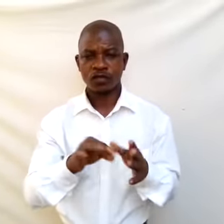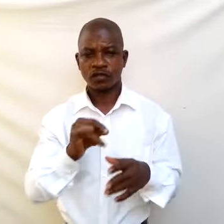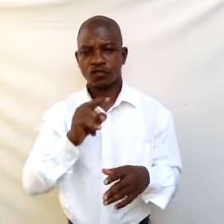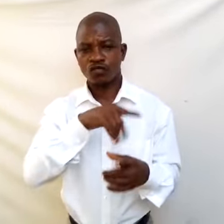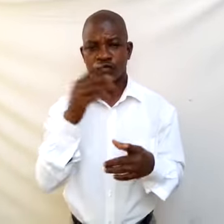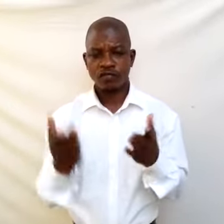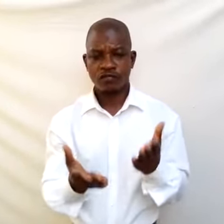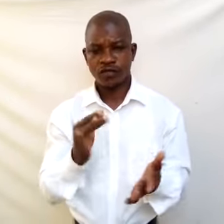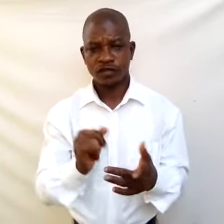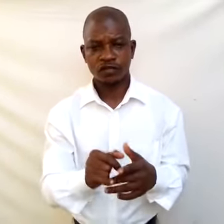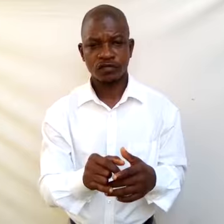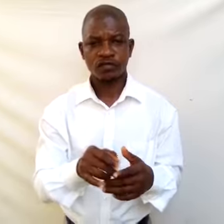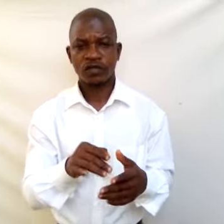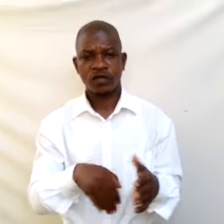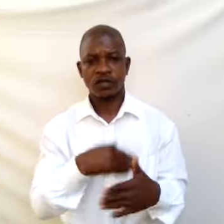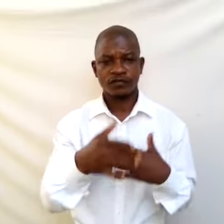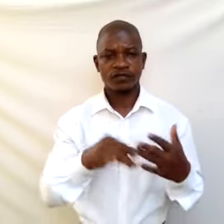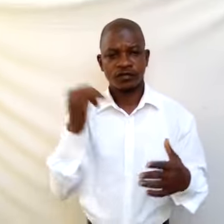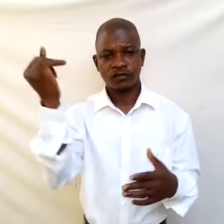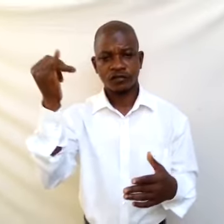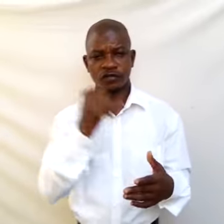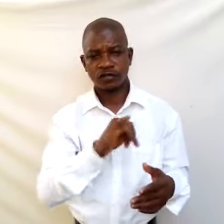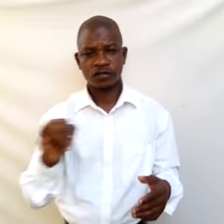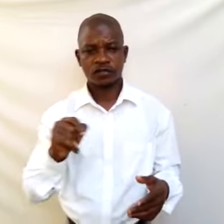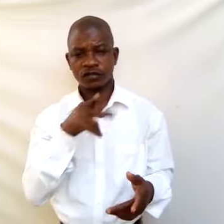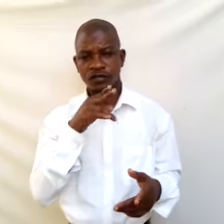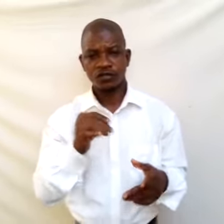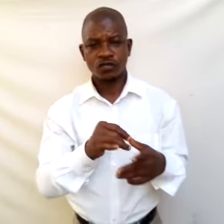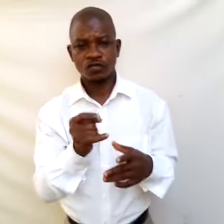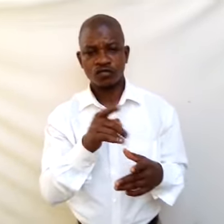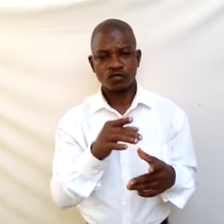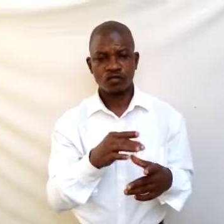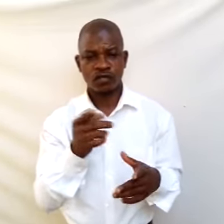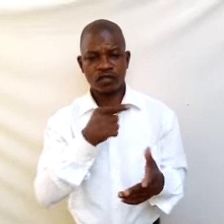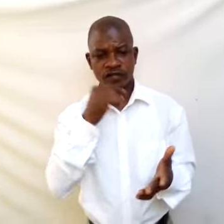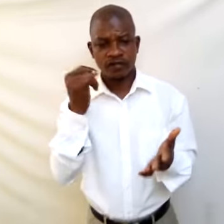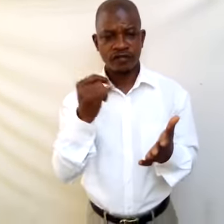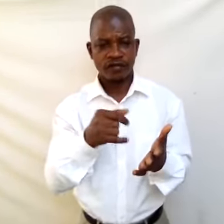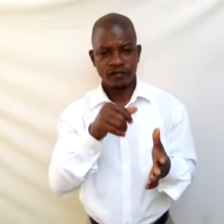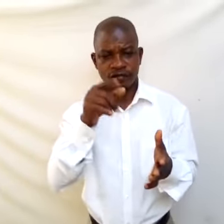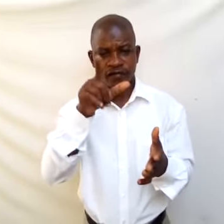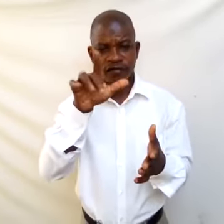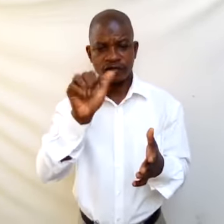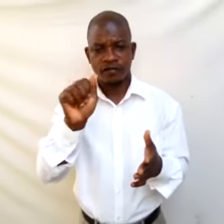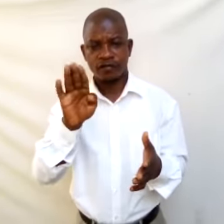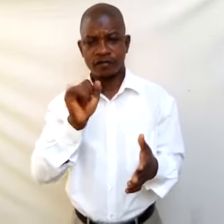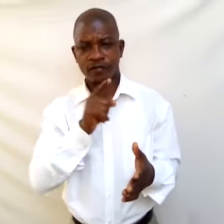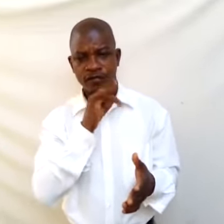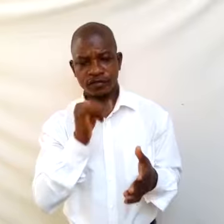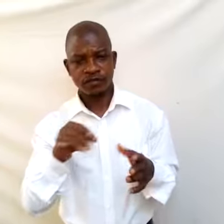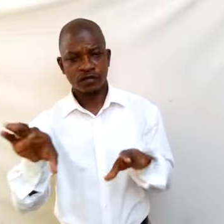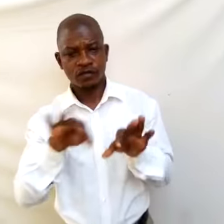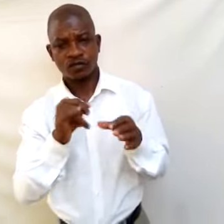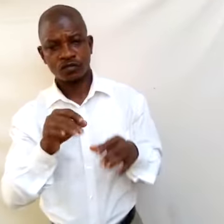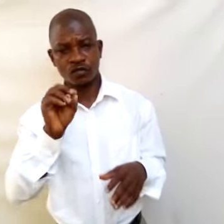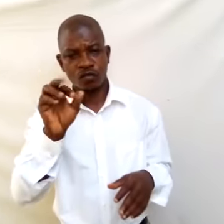measured. After drawing, you label. Labeling is done horizontally and